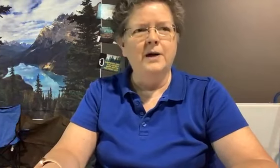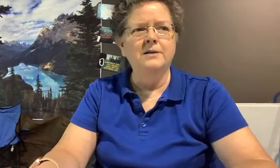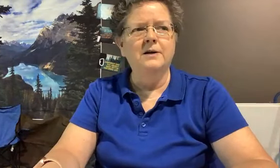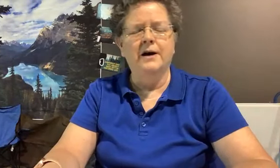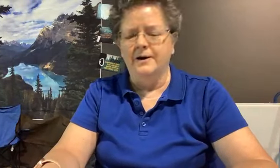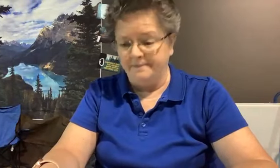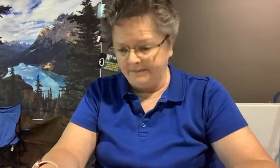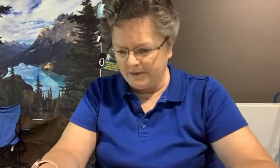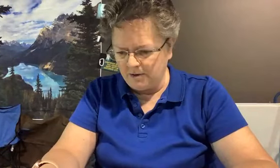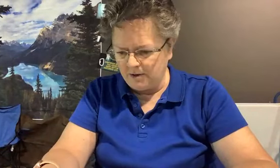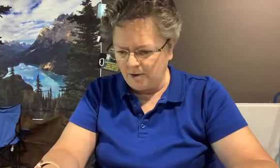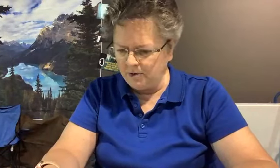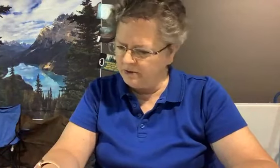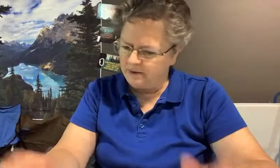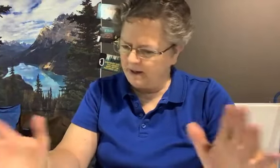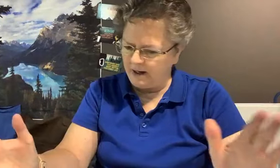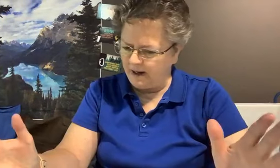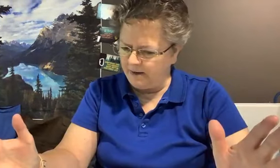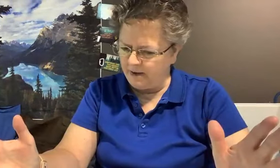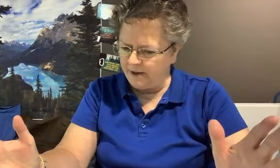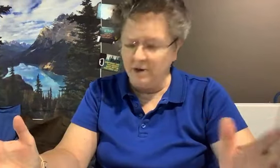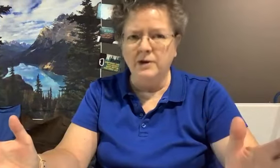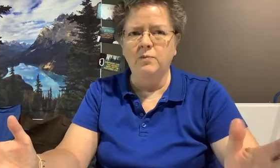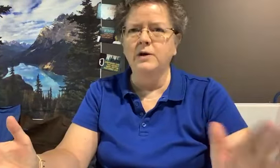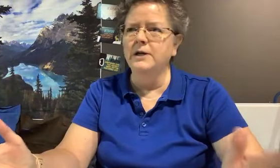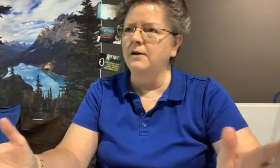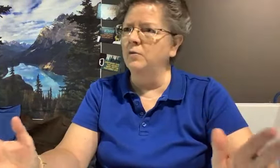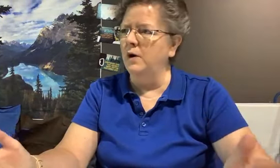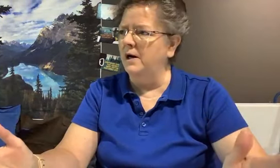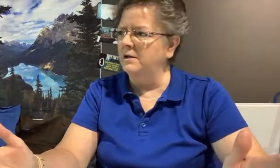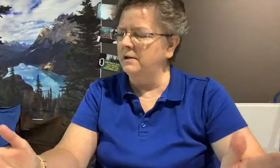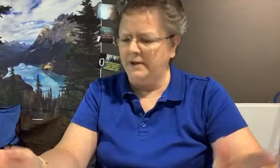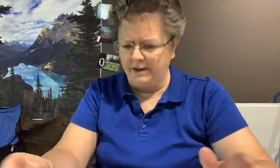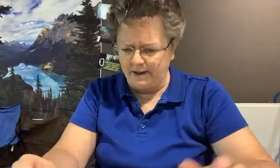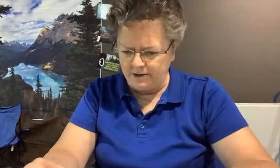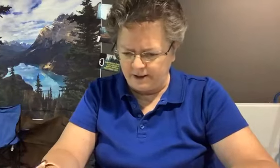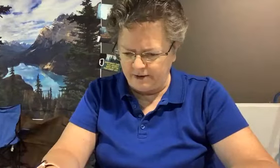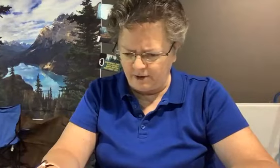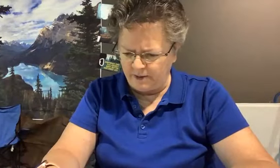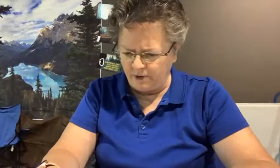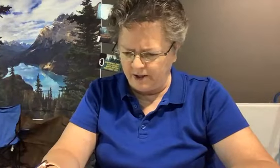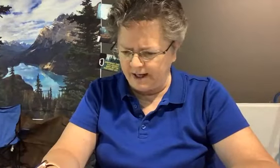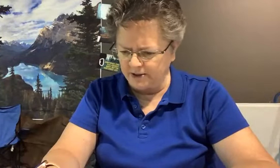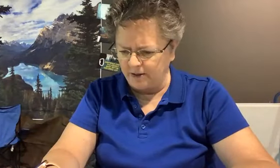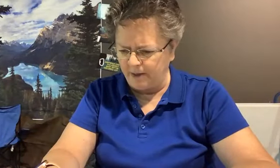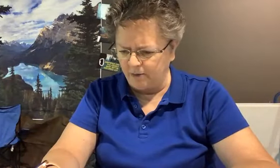But those apparently worked out well, and they'll be broadcast on Bot